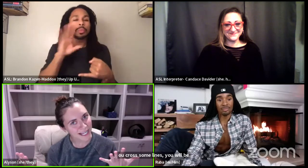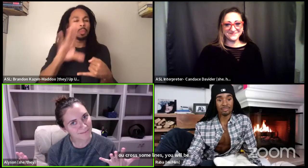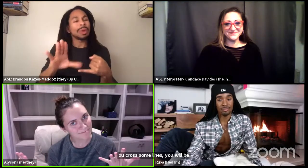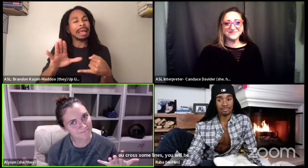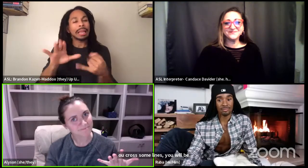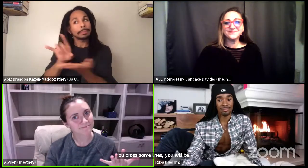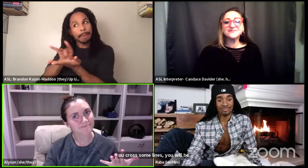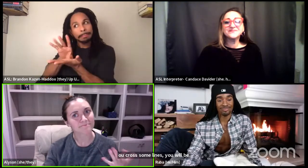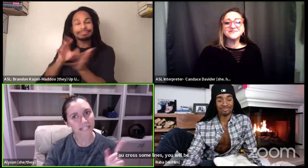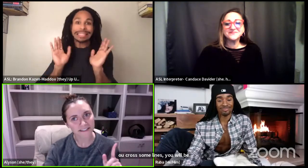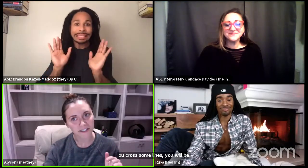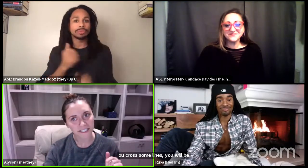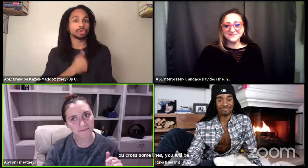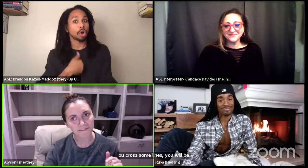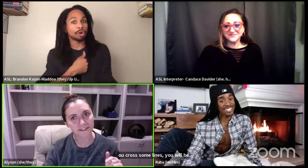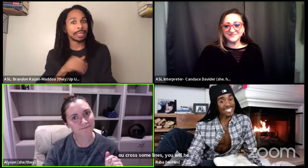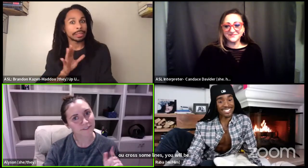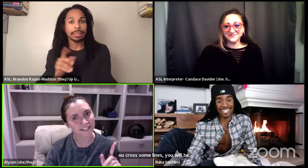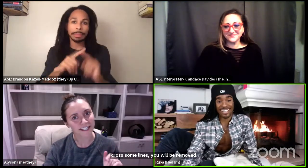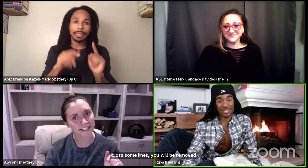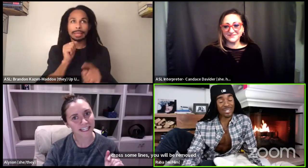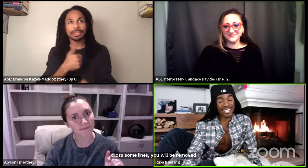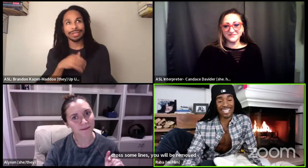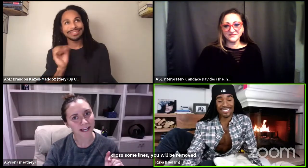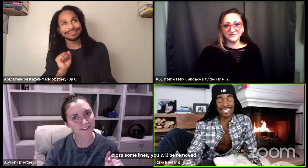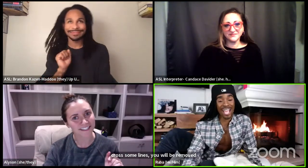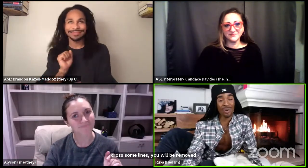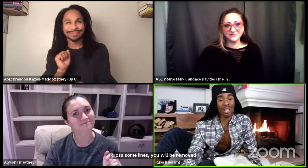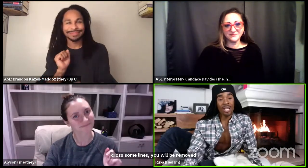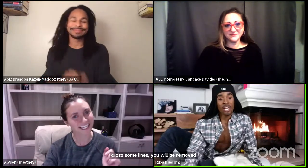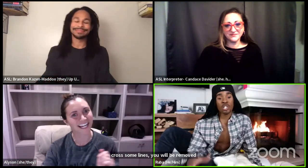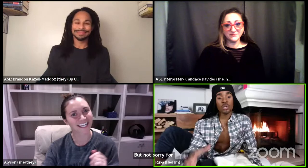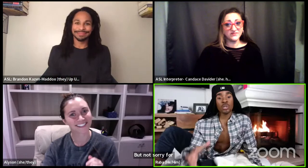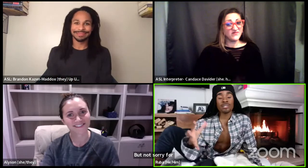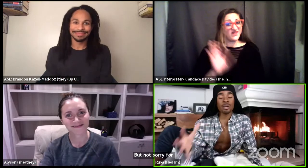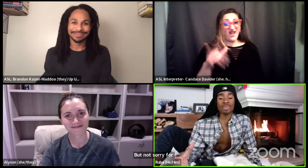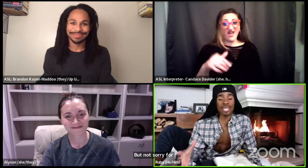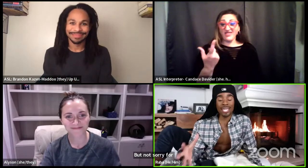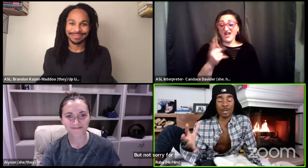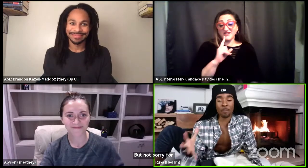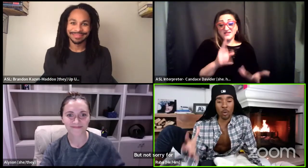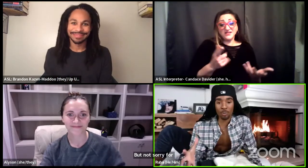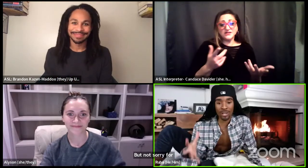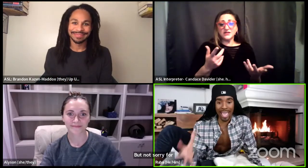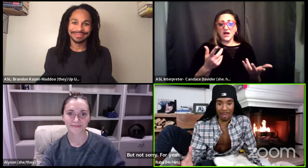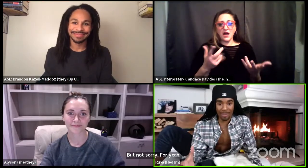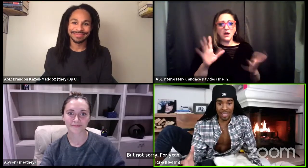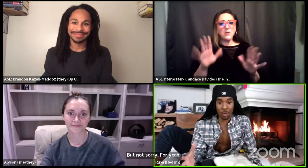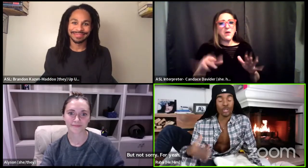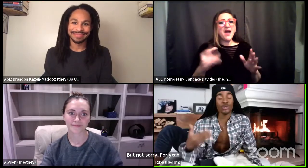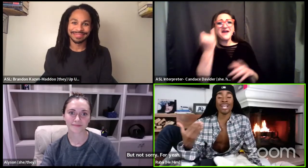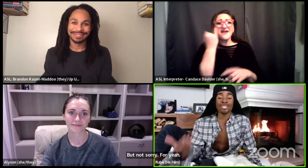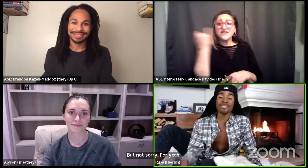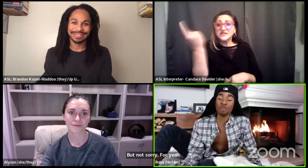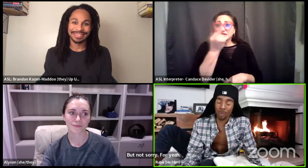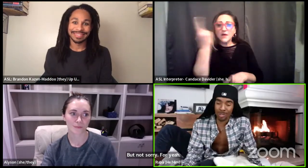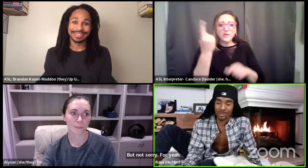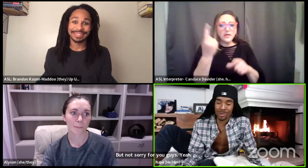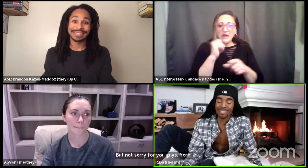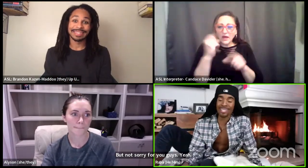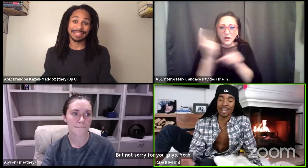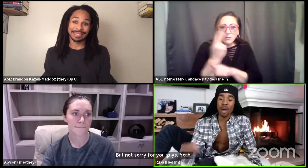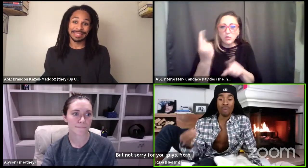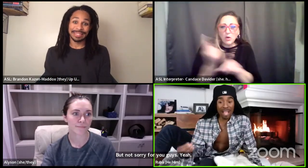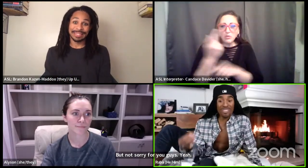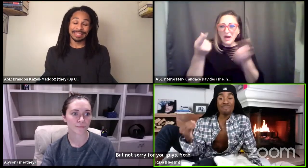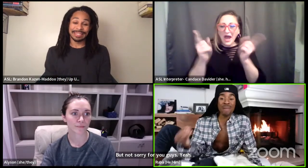Sorry about that, but not sorry. Listen, it is what it is. Yeah. Now, should something inappropriate happen or you guys need support, you